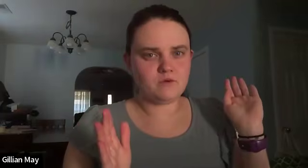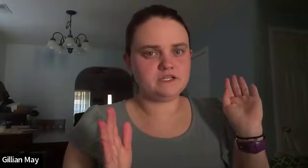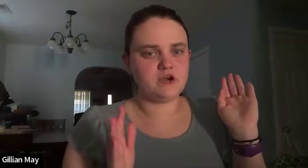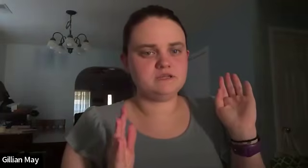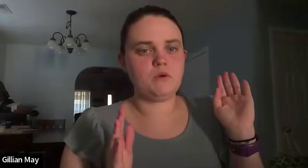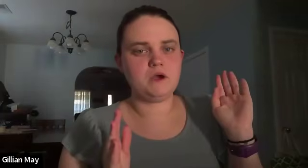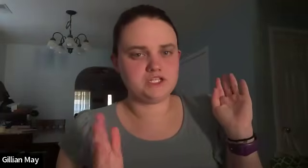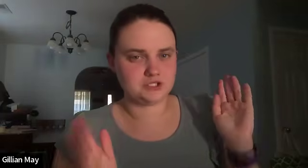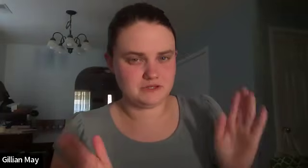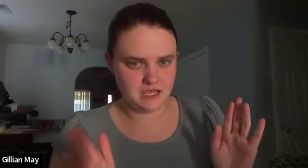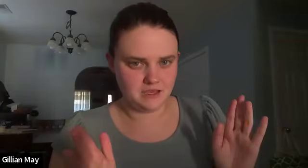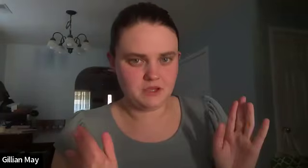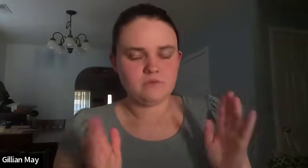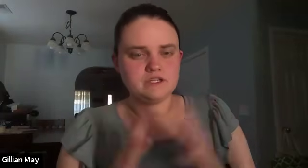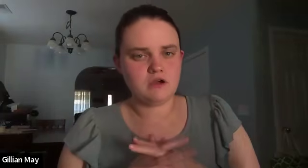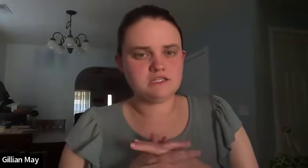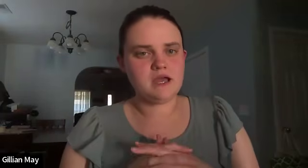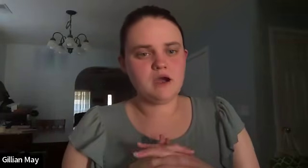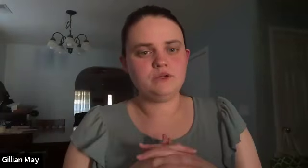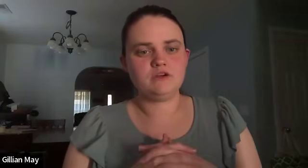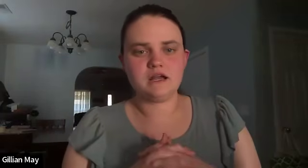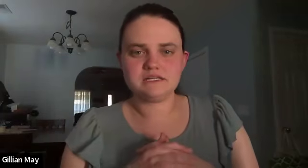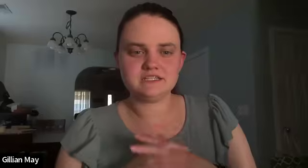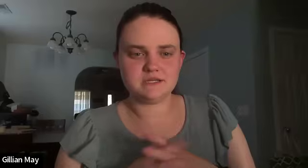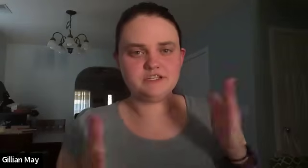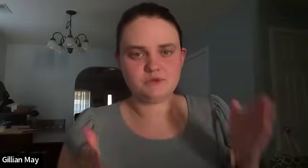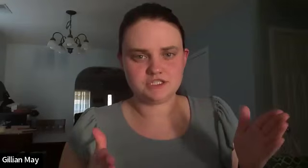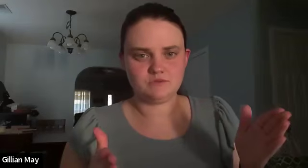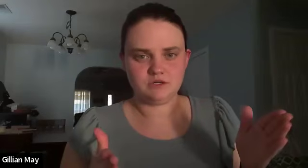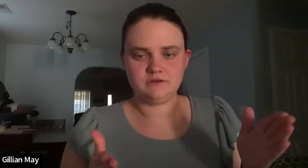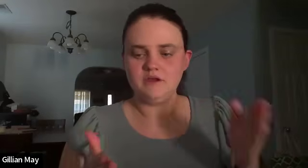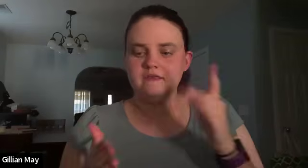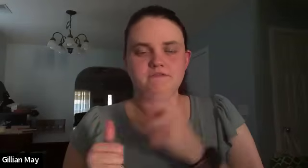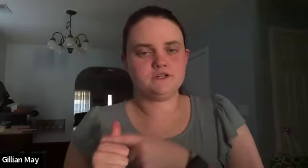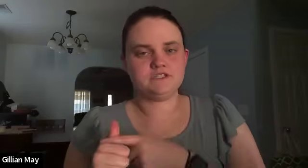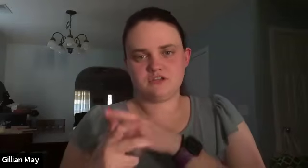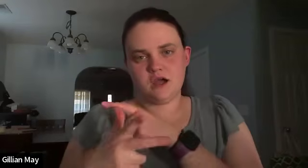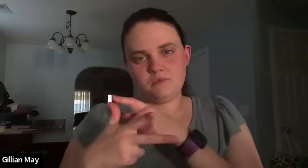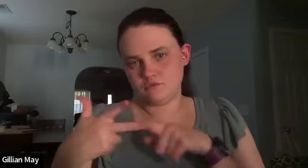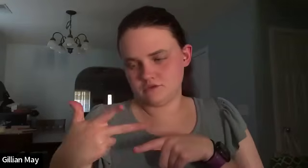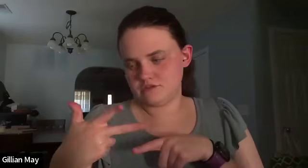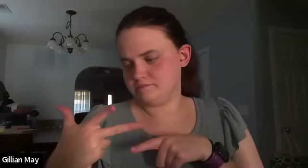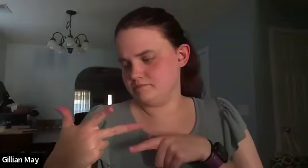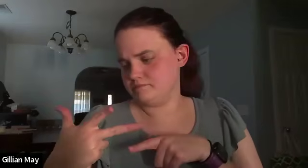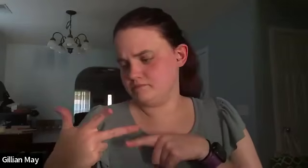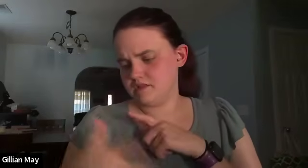when we talked about what is your name, we talked about how when you're asking a WH question word, that first there's a couple of rules. I think